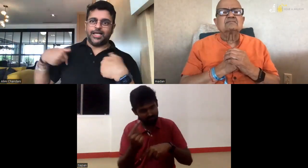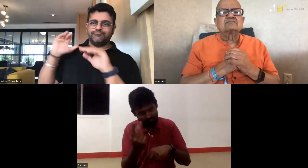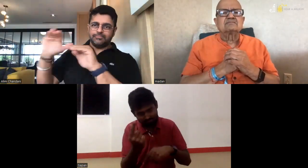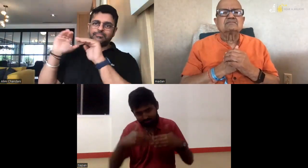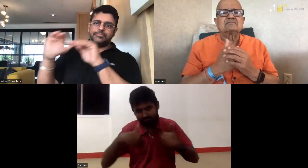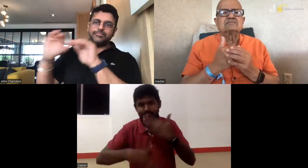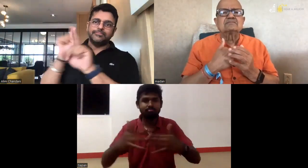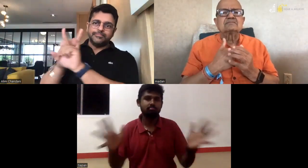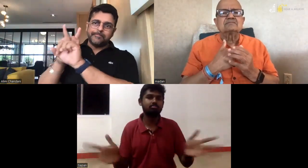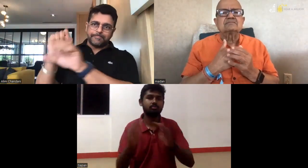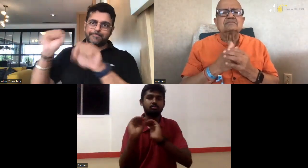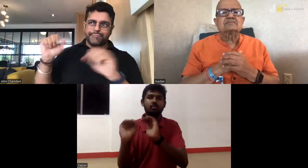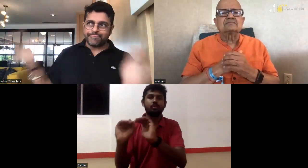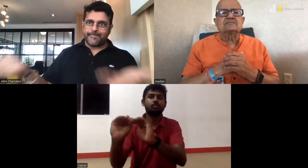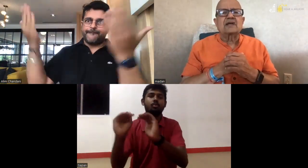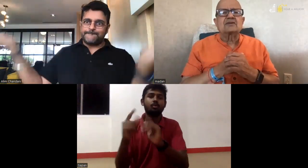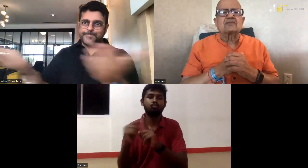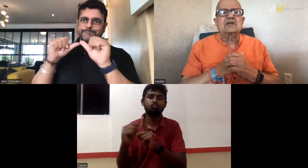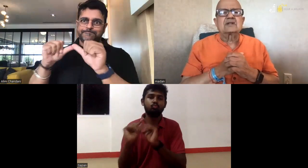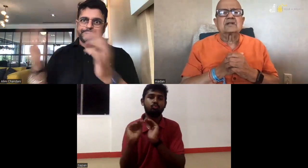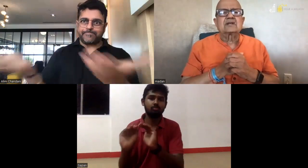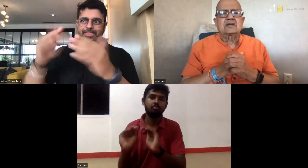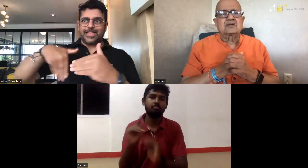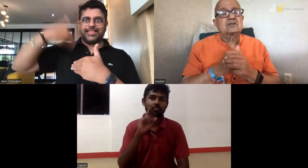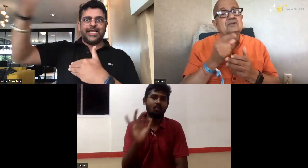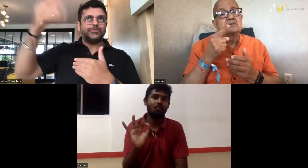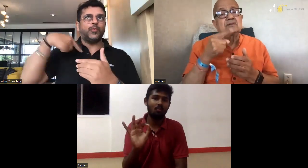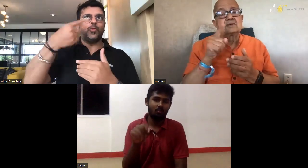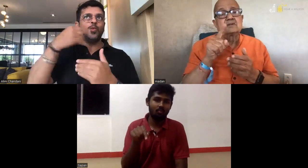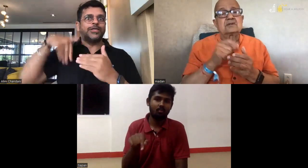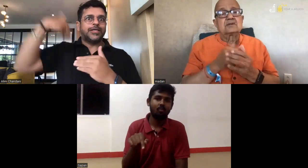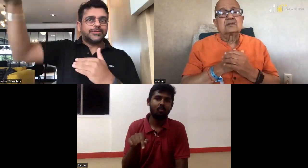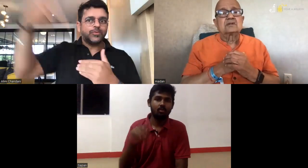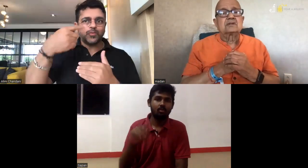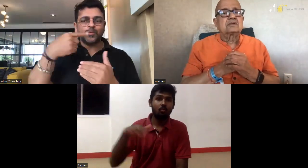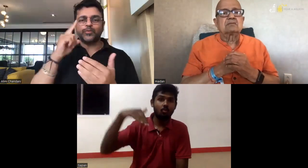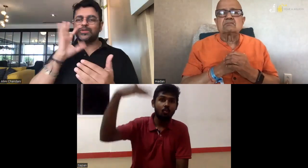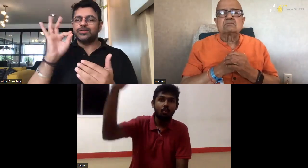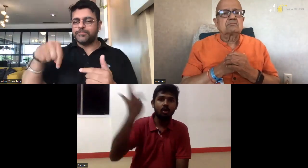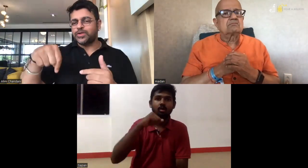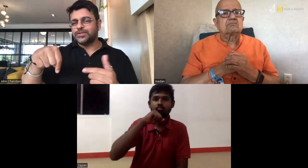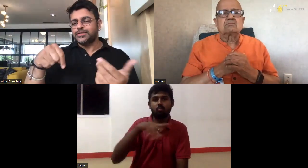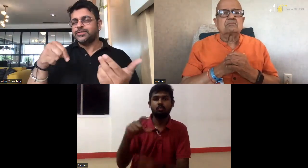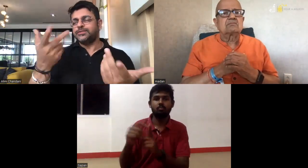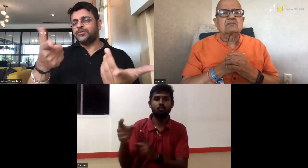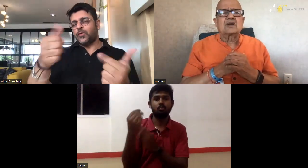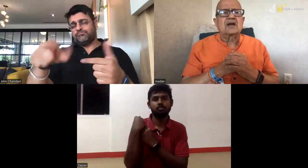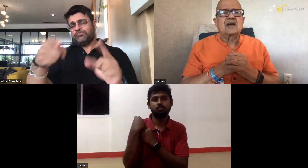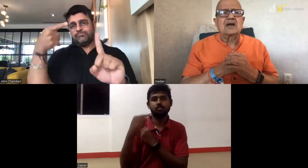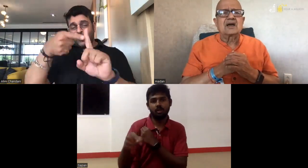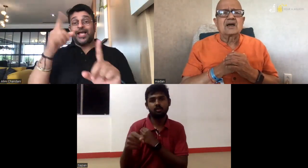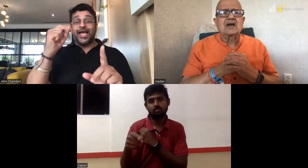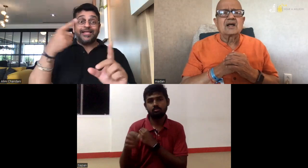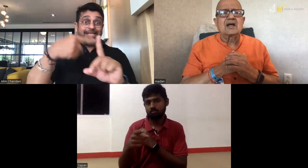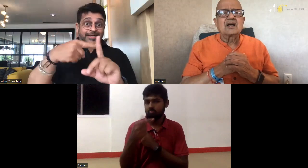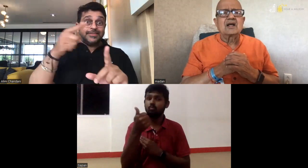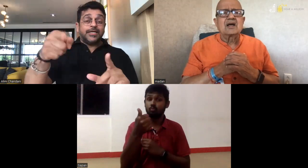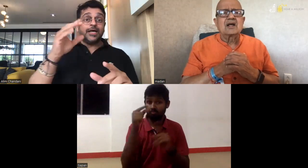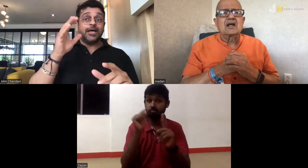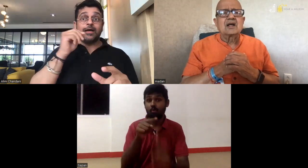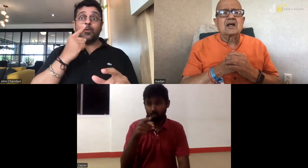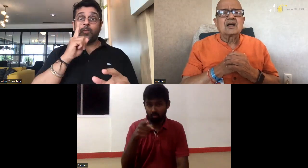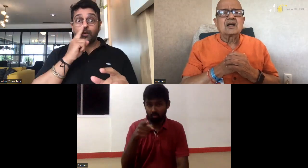But do you think, every time people come together and they discuss, they feel better, right? And they think that, yeah, now we would